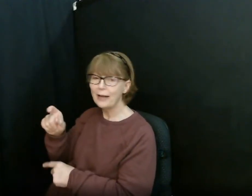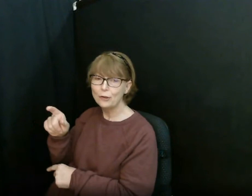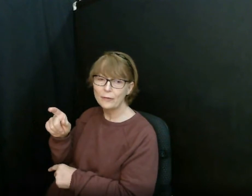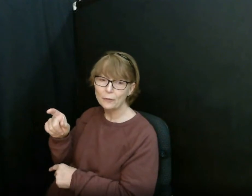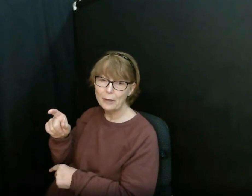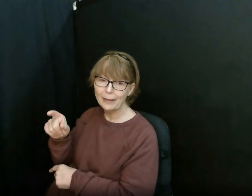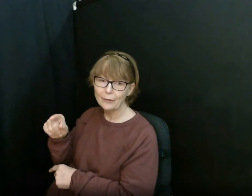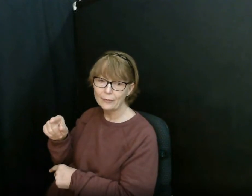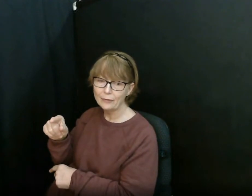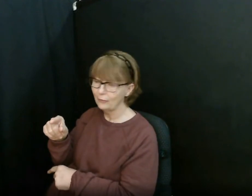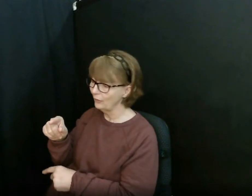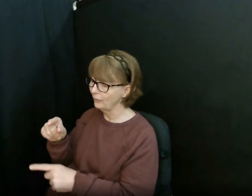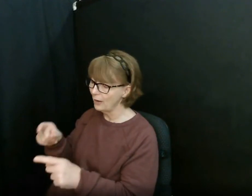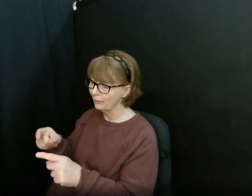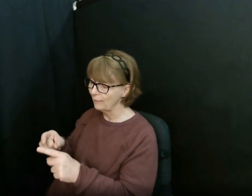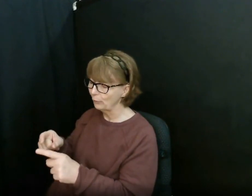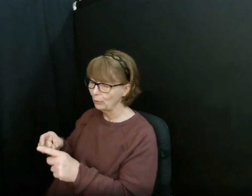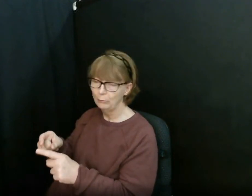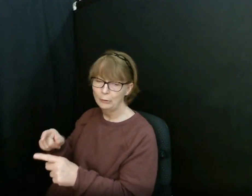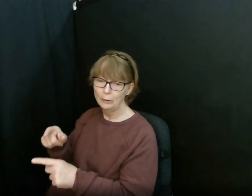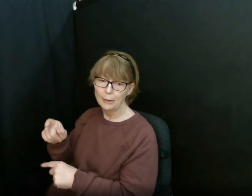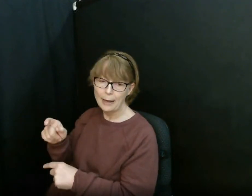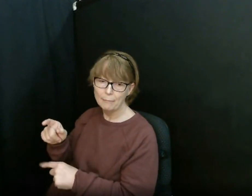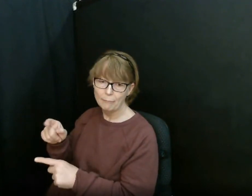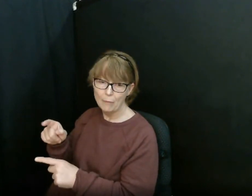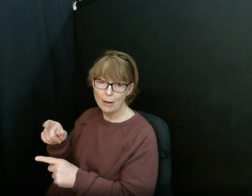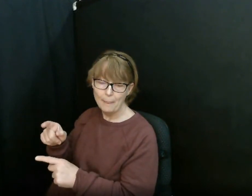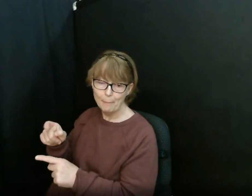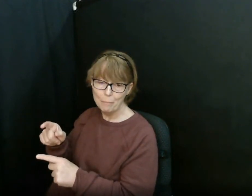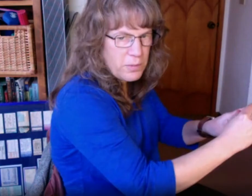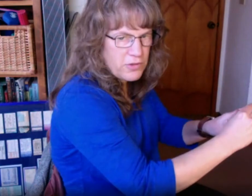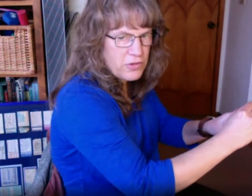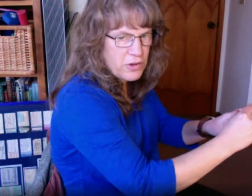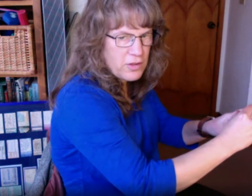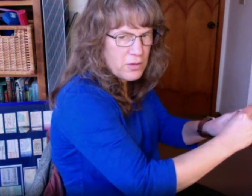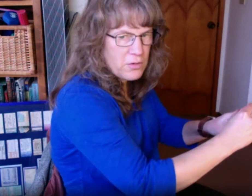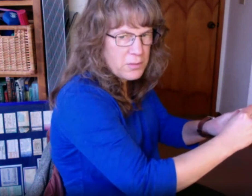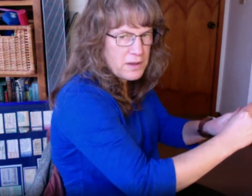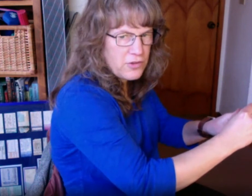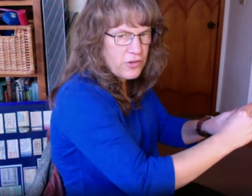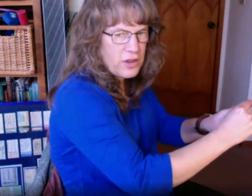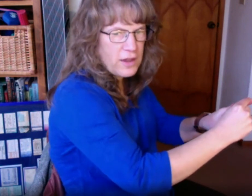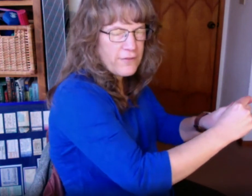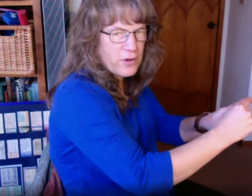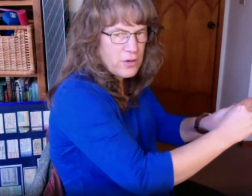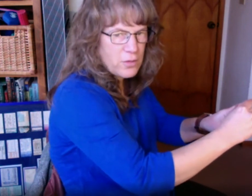do it this way because this is just not as comfortable. Oh, like a G, but so it would be a G for